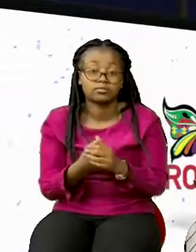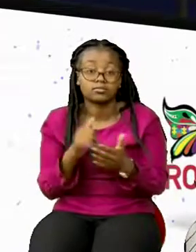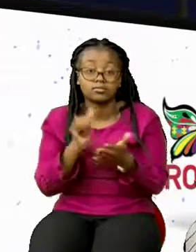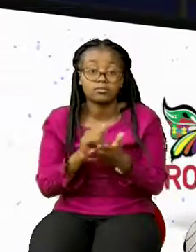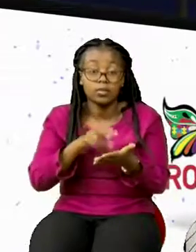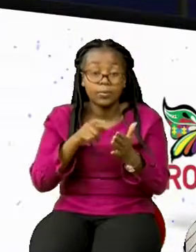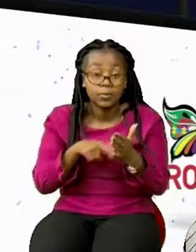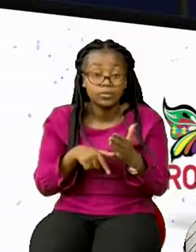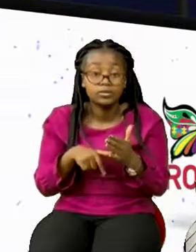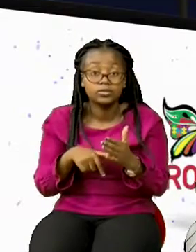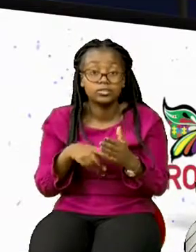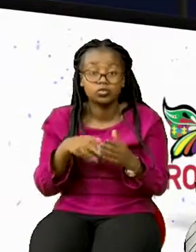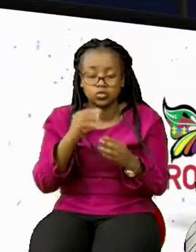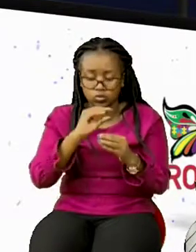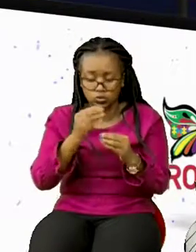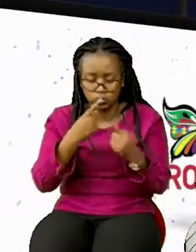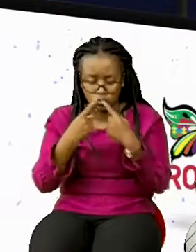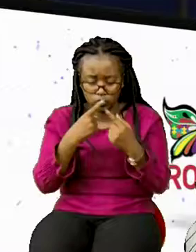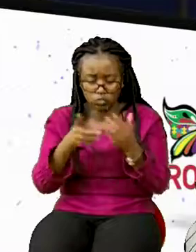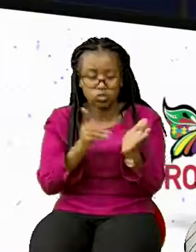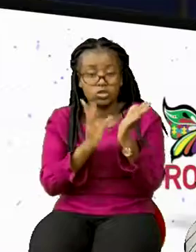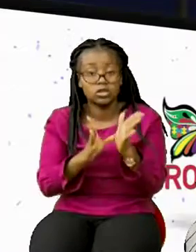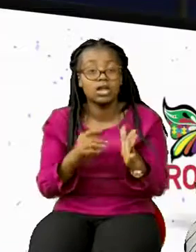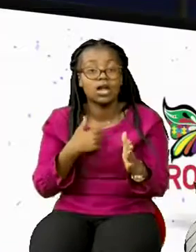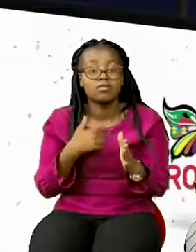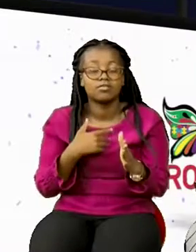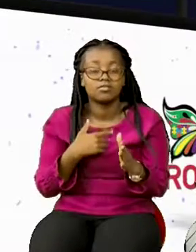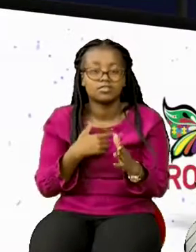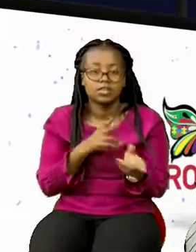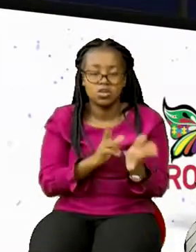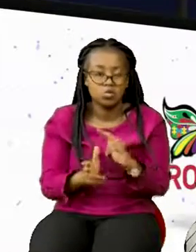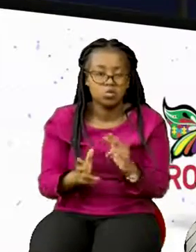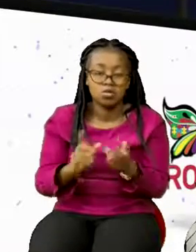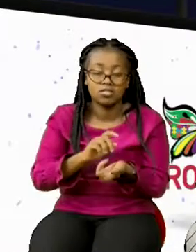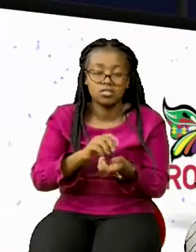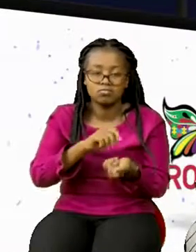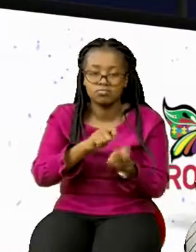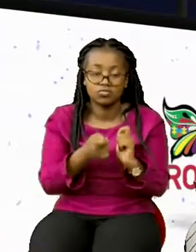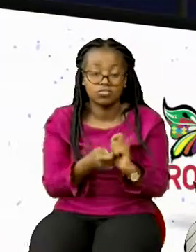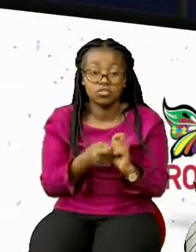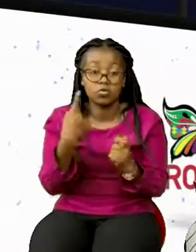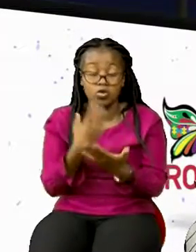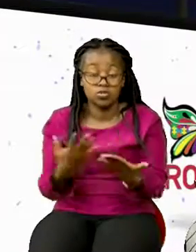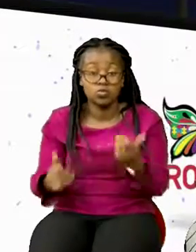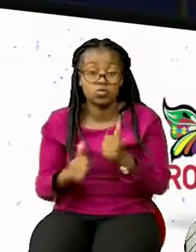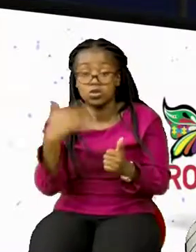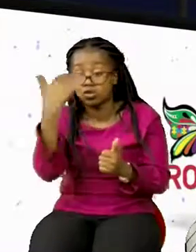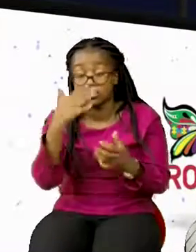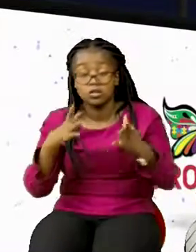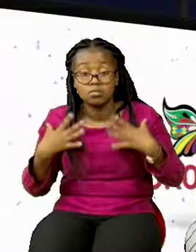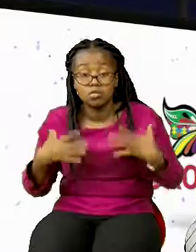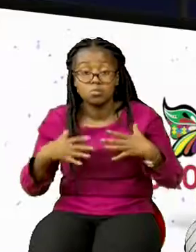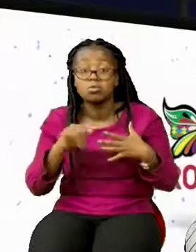that means you need to actually talk to a doctor. But there is the regular anxiety of change. Remember, we said one of the things that autistic